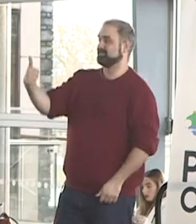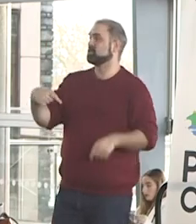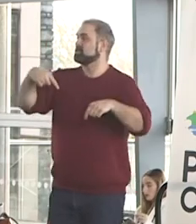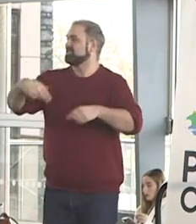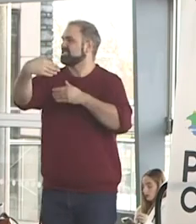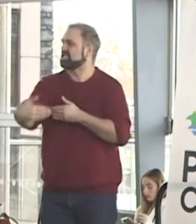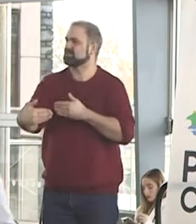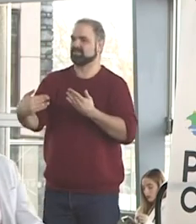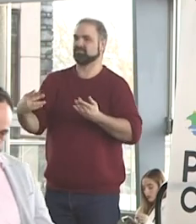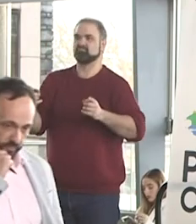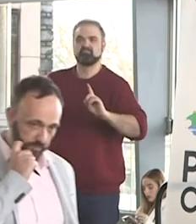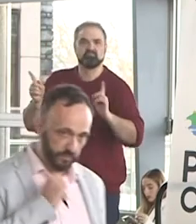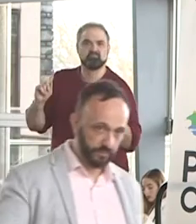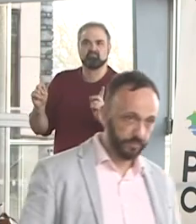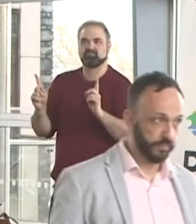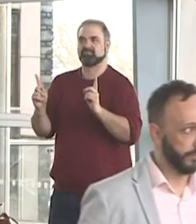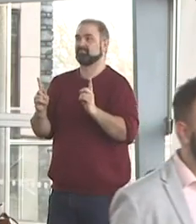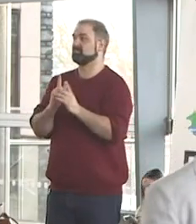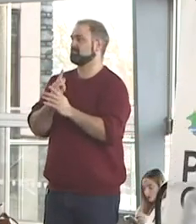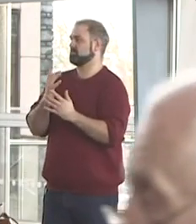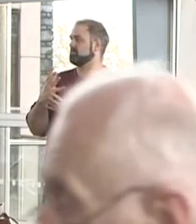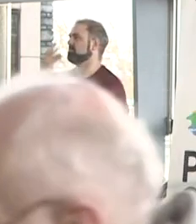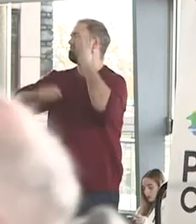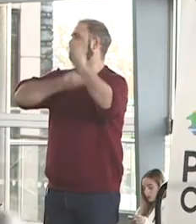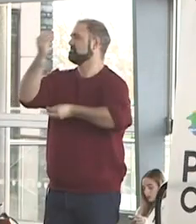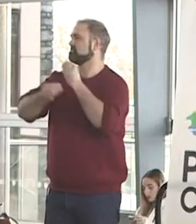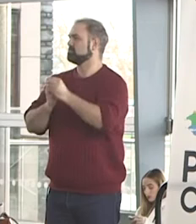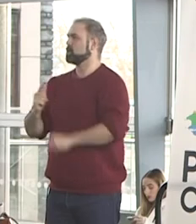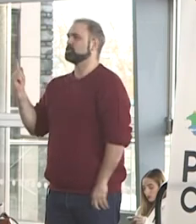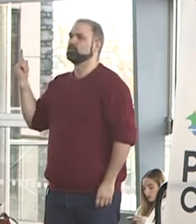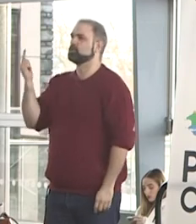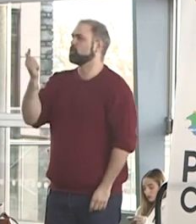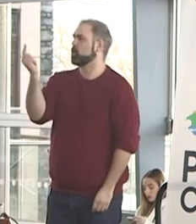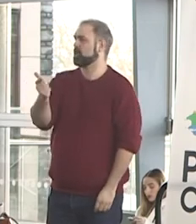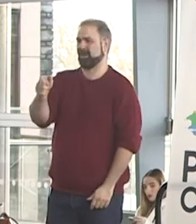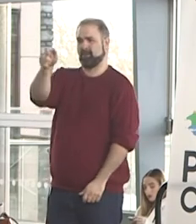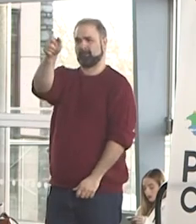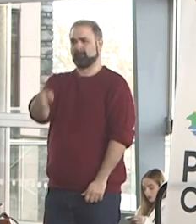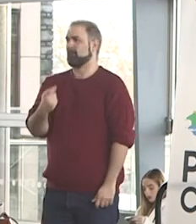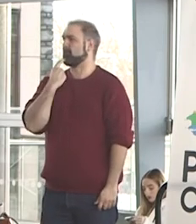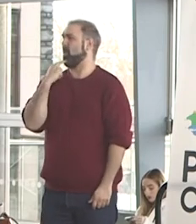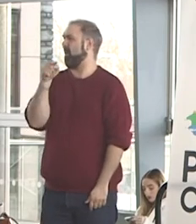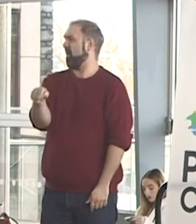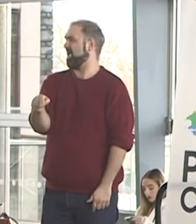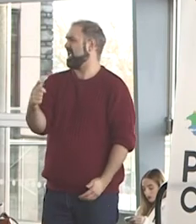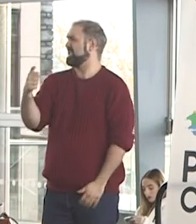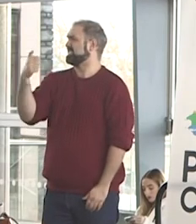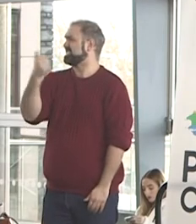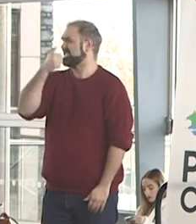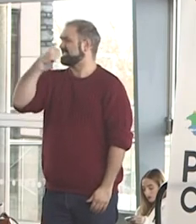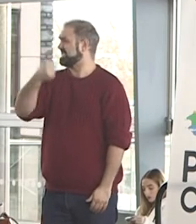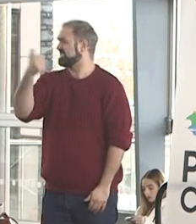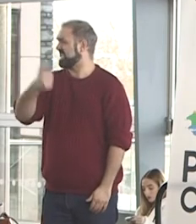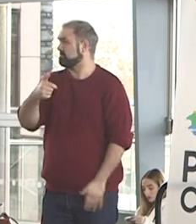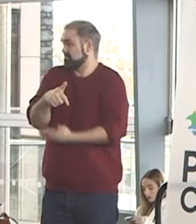This session is going to be about the journey of a 16-year-old gay